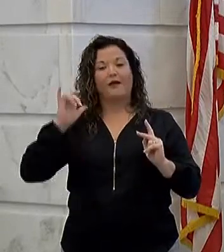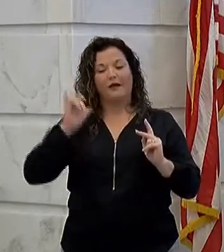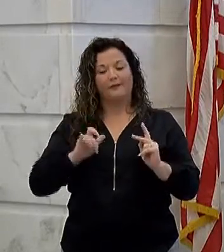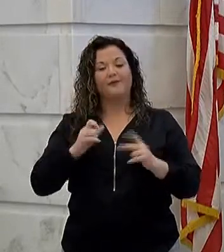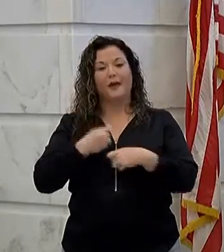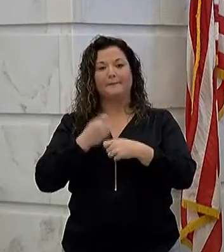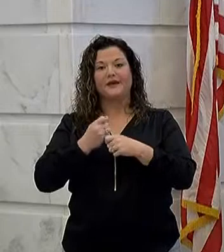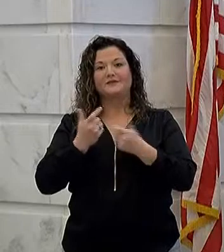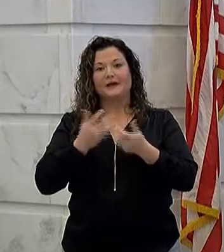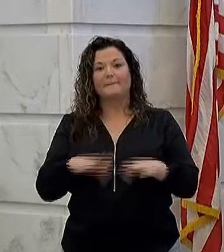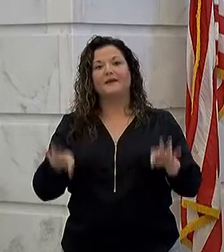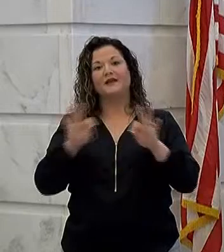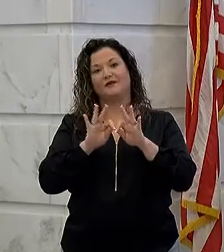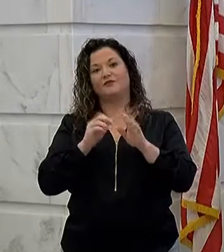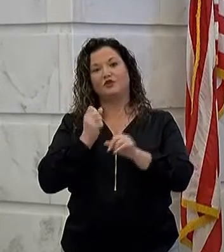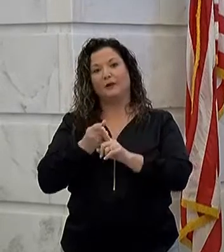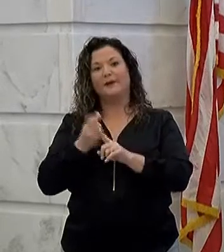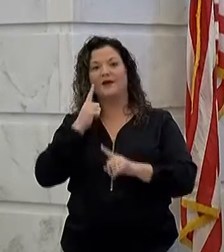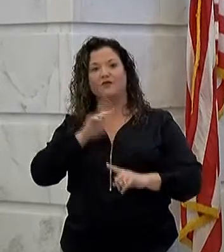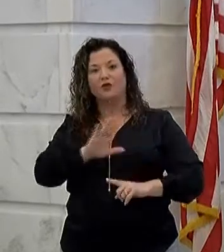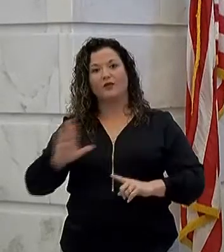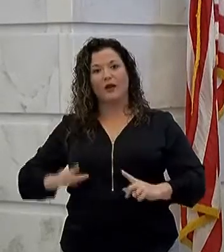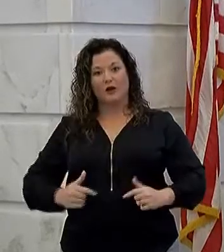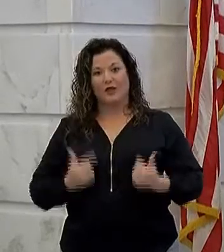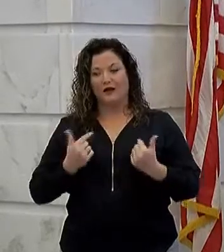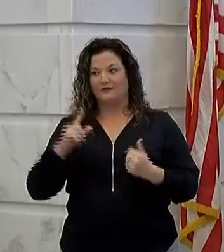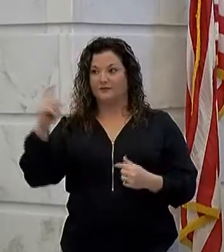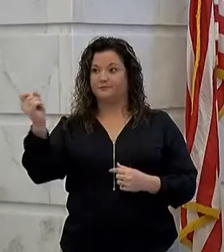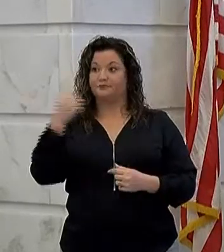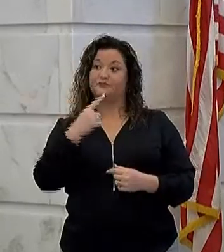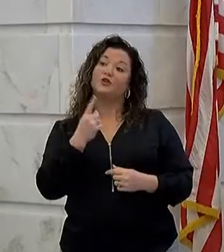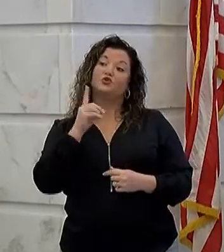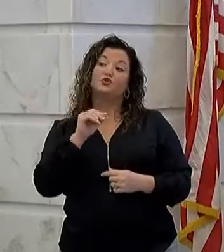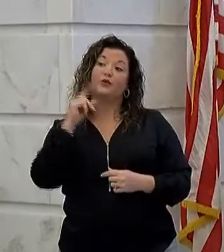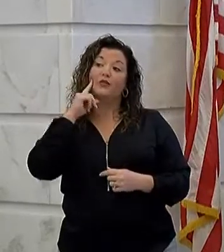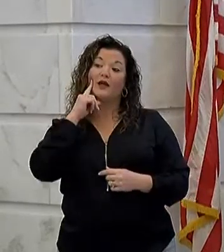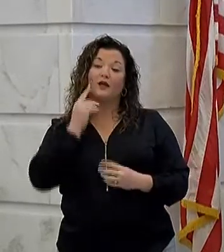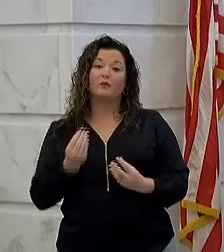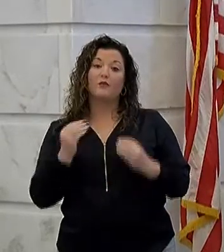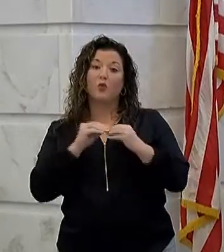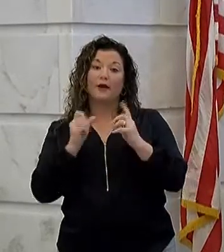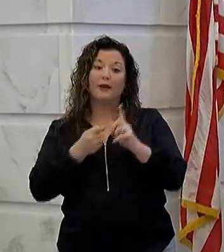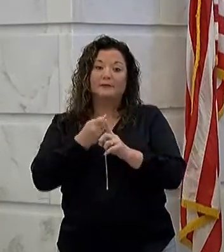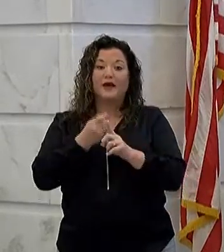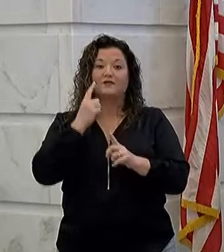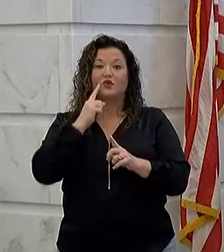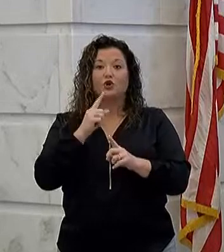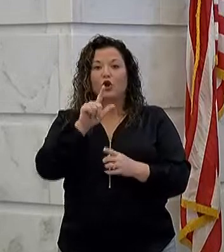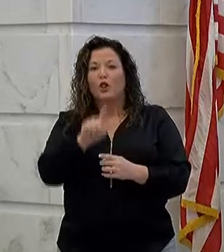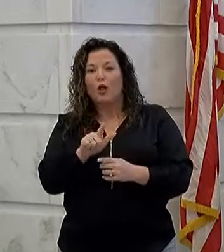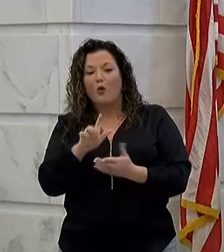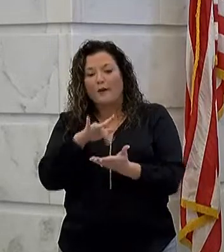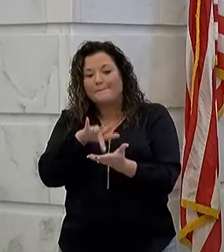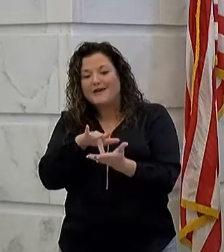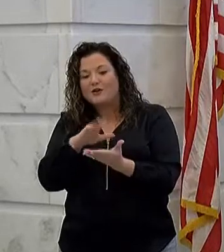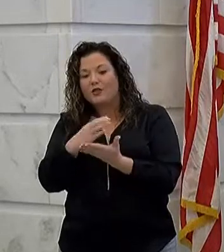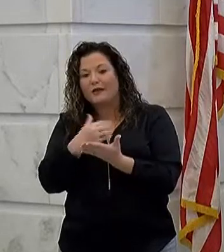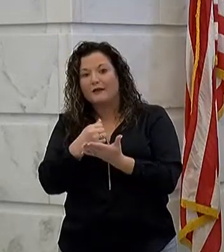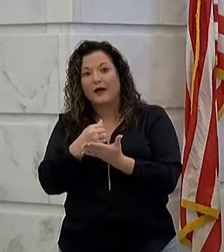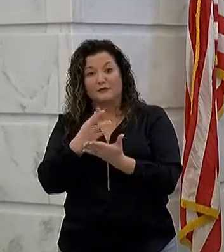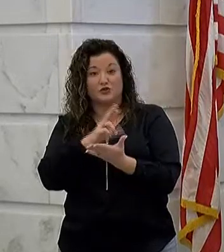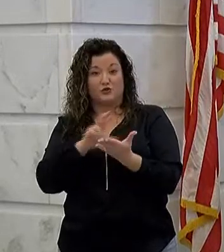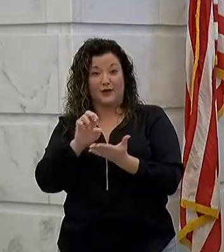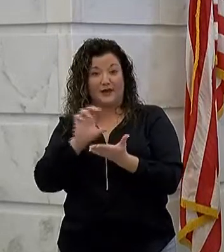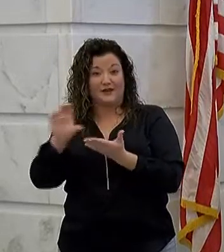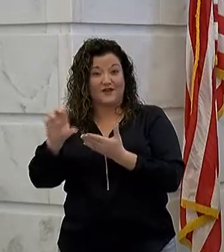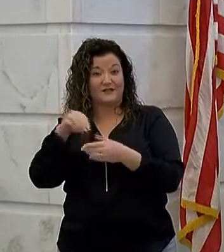meaningful difference in their life. Do you think it would have been more impactful to maybe lower and middle income earners to reinvest that back in the state? I